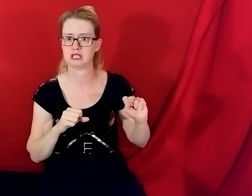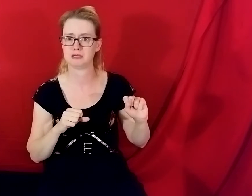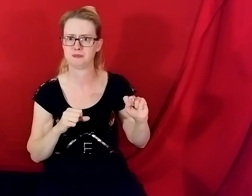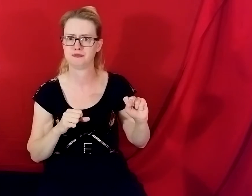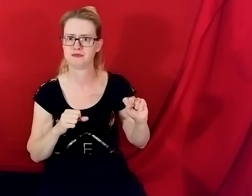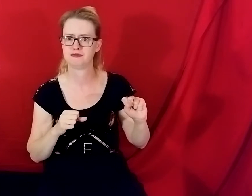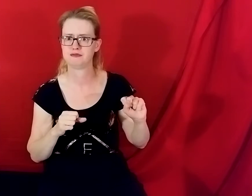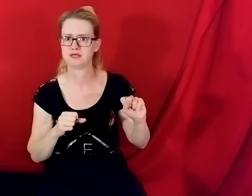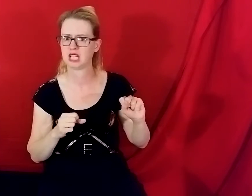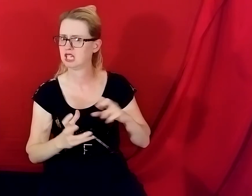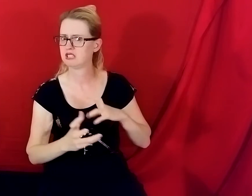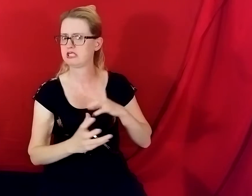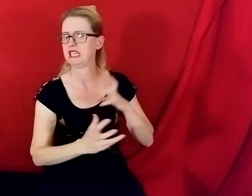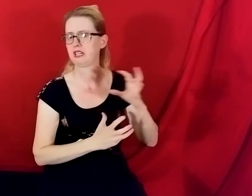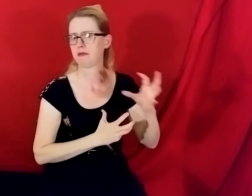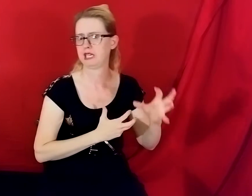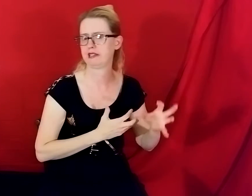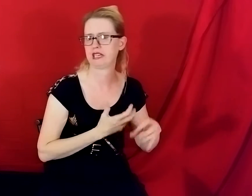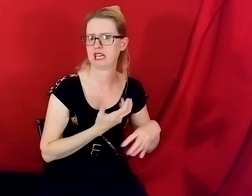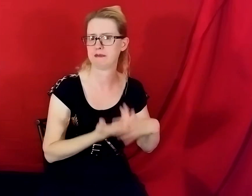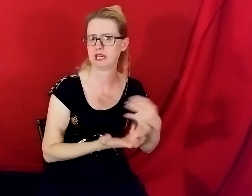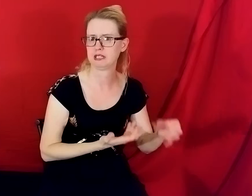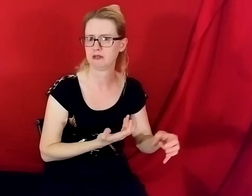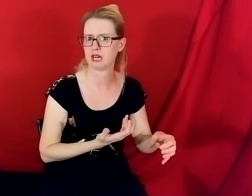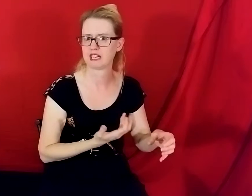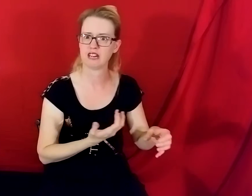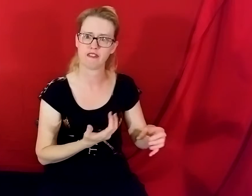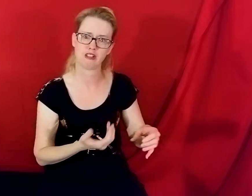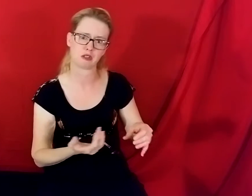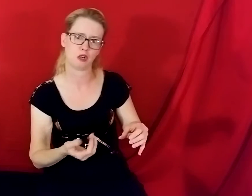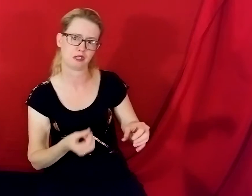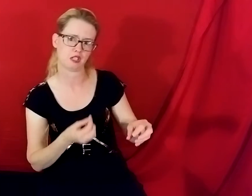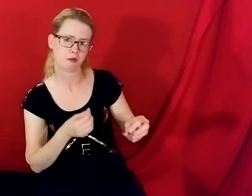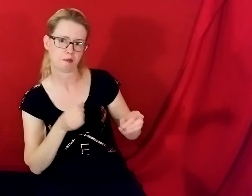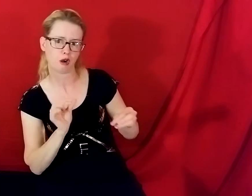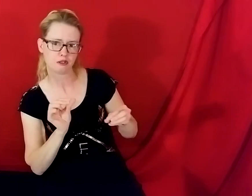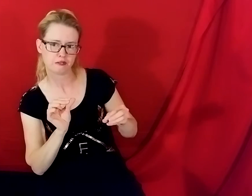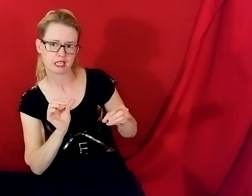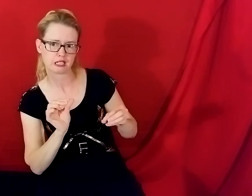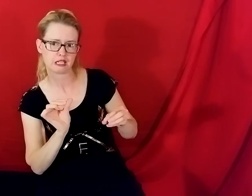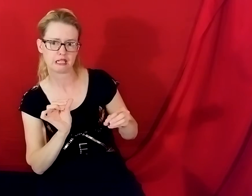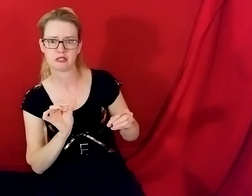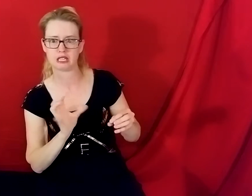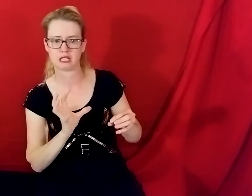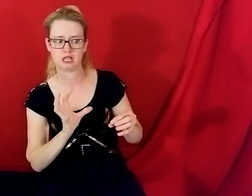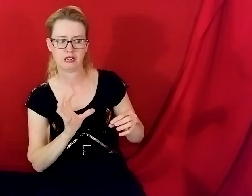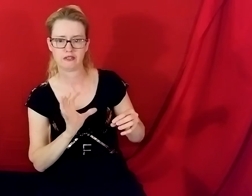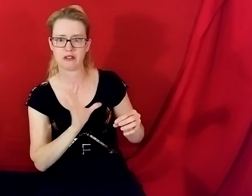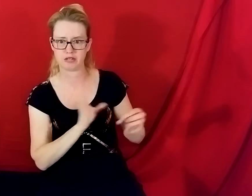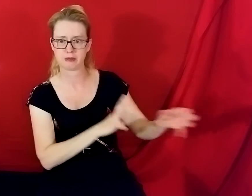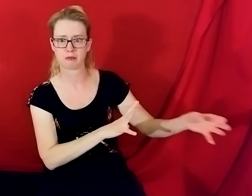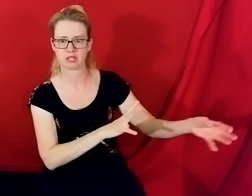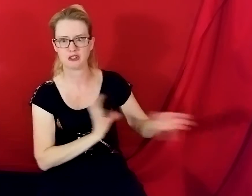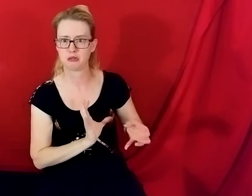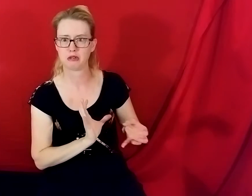seeing some things that came at you i kind of felt like i was watching a little bit of parts of that thing was like if these people touch you they were